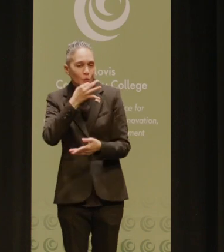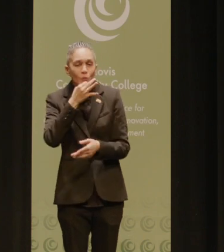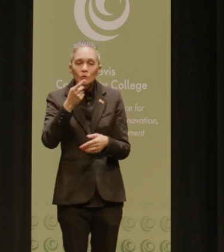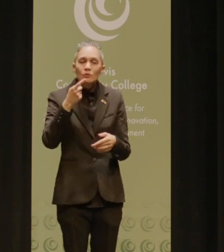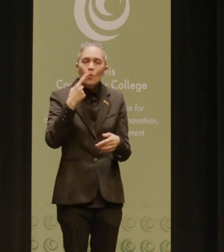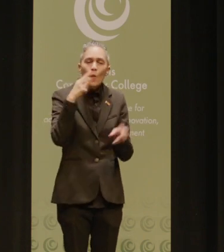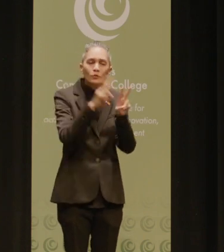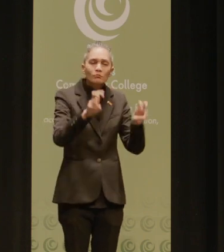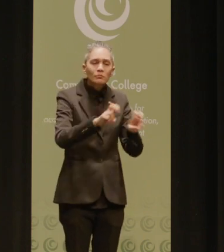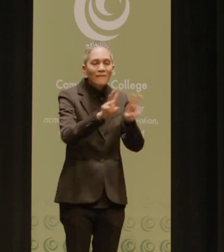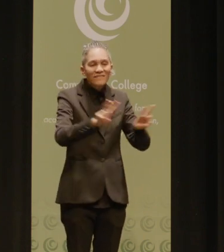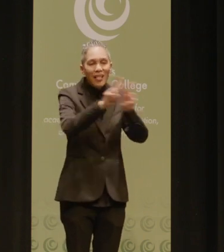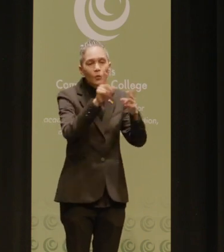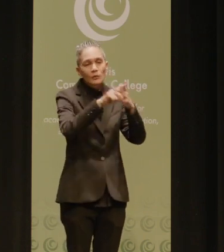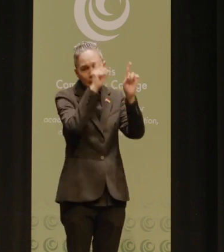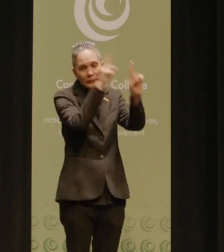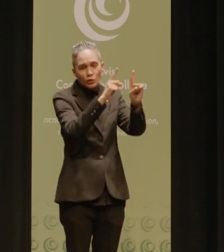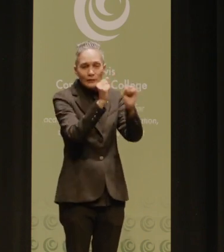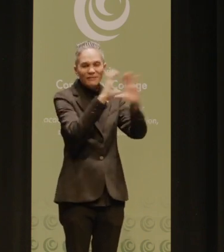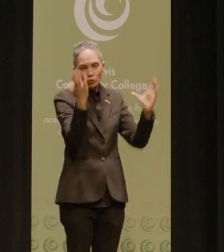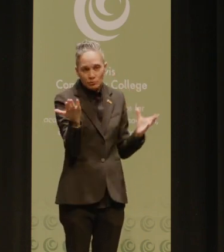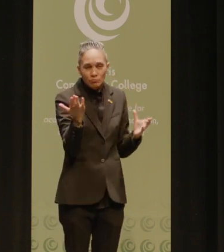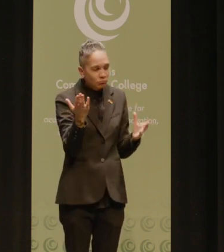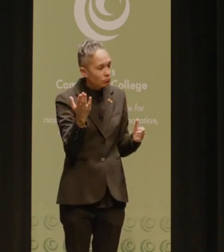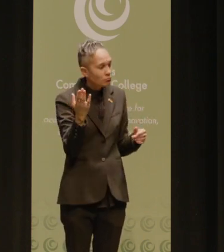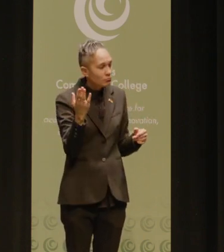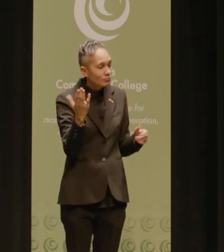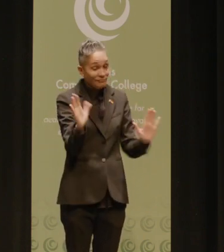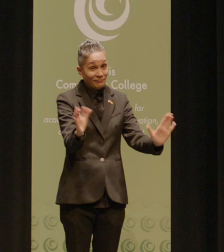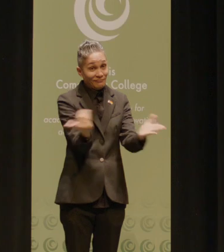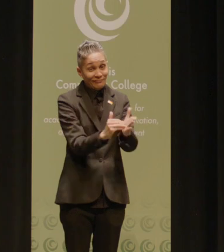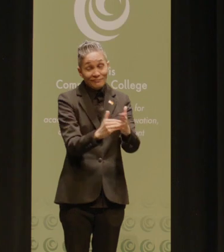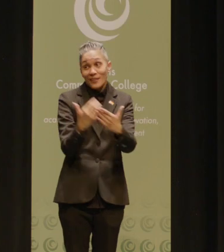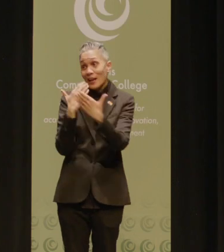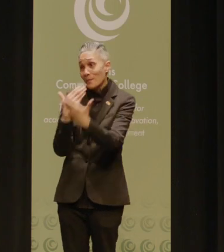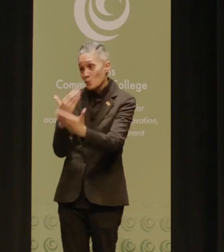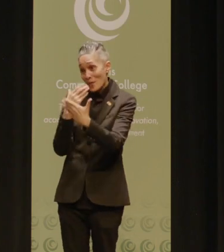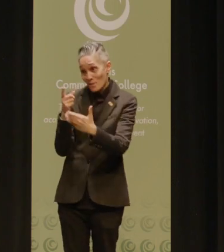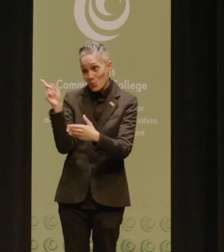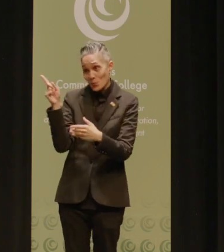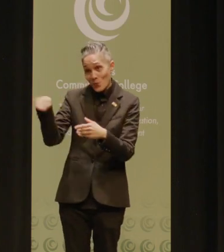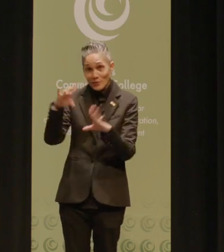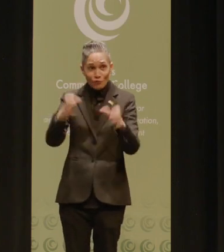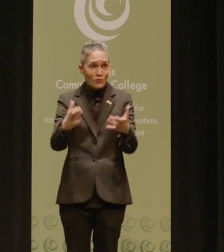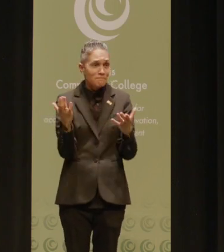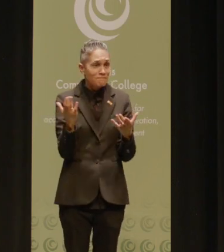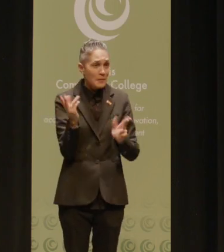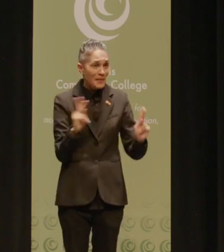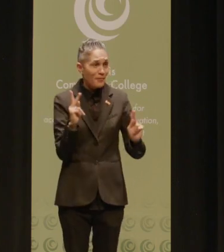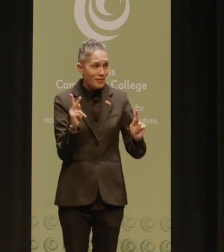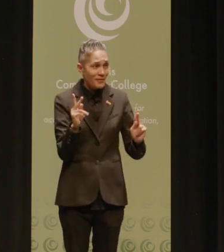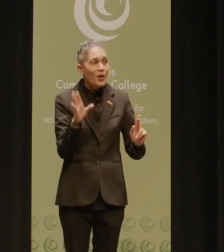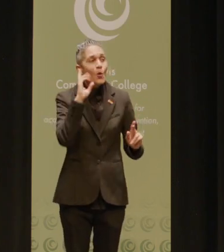our values, mission, and vision. And I just have to, again, say I'm incredibly grateful to this group.